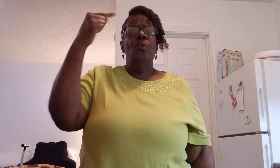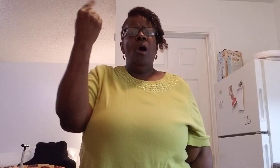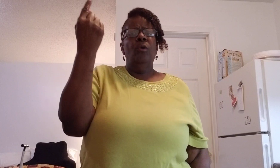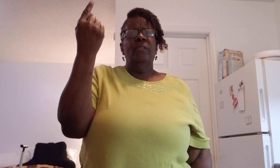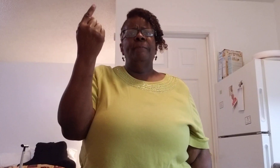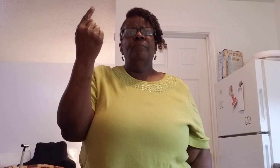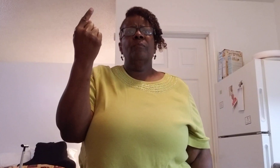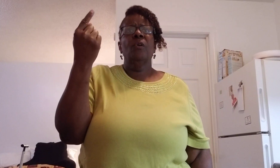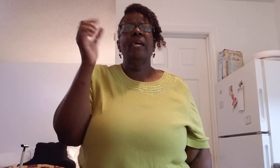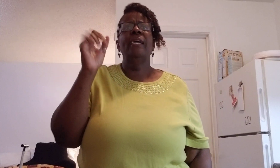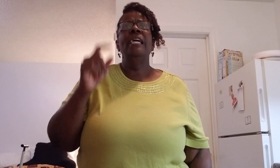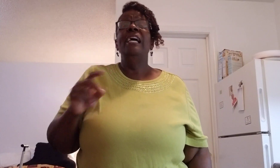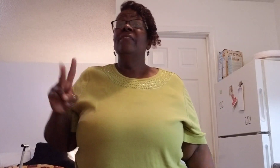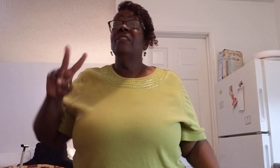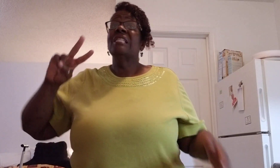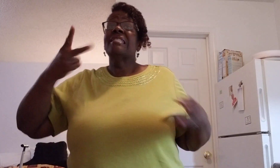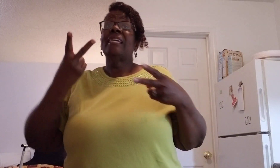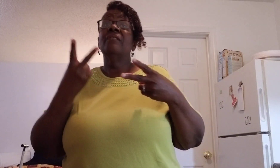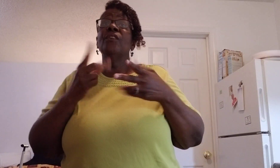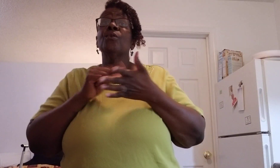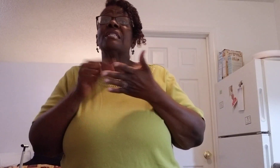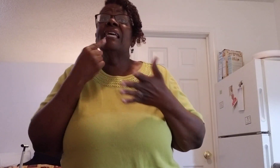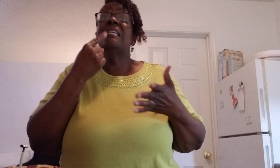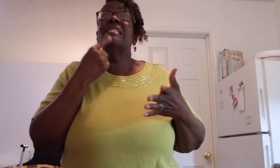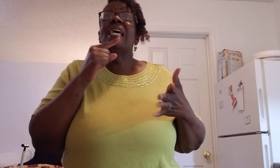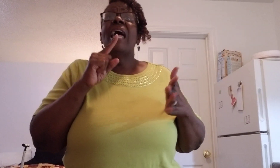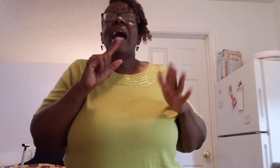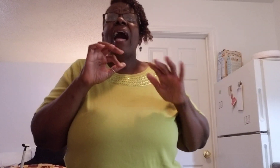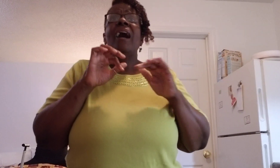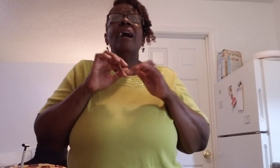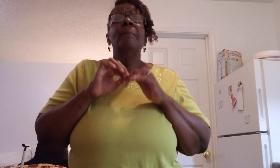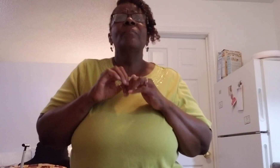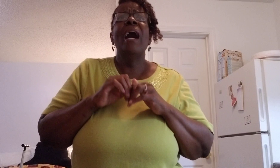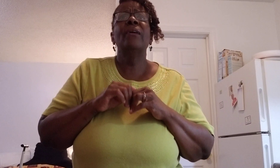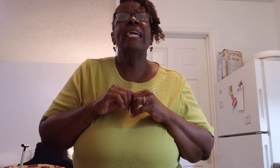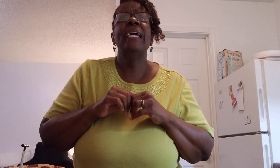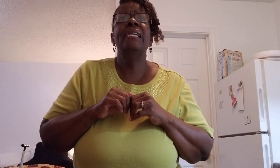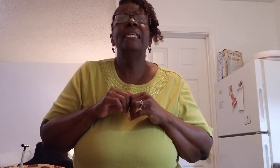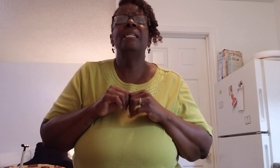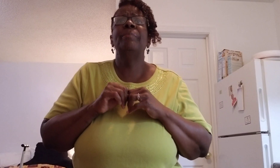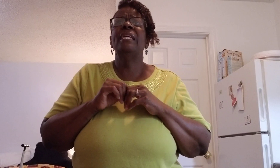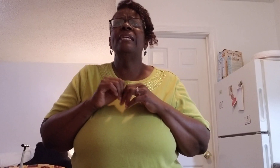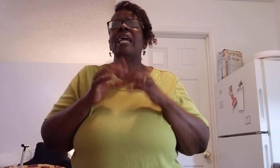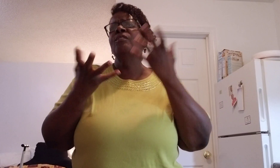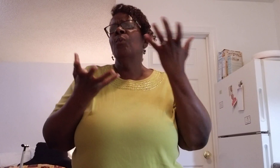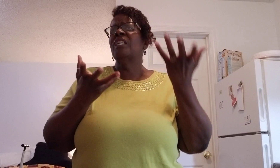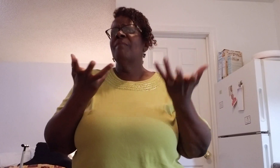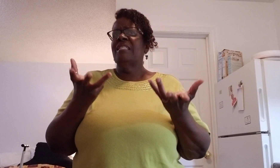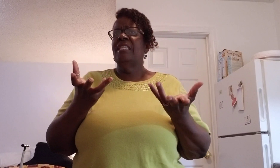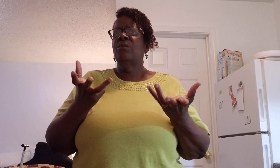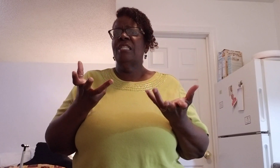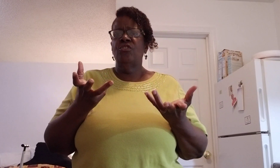only. Okay? Then the second verse says, how can it be every one of my secrets that you'll